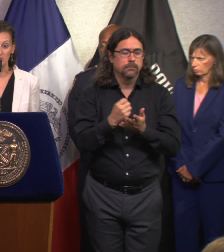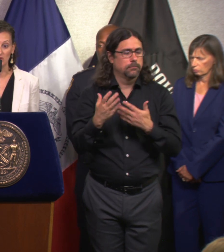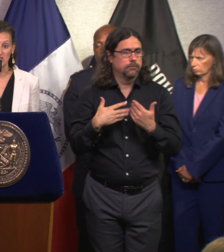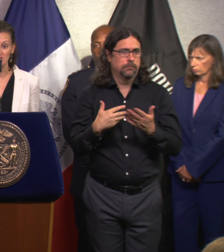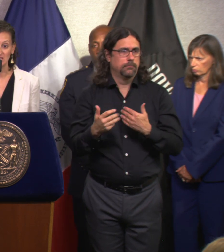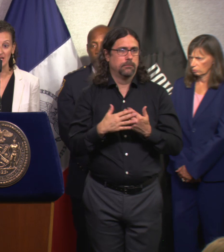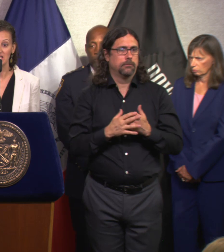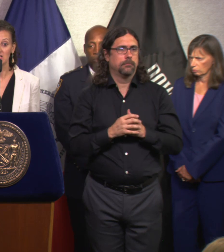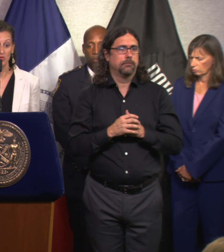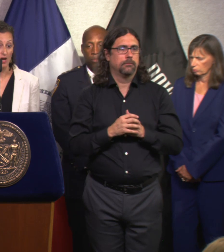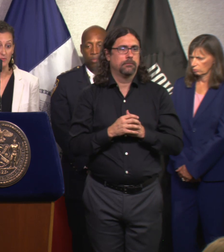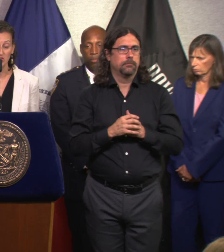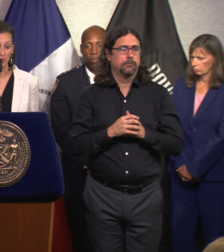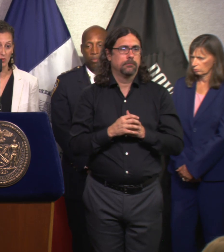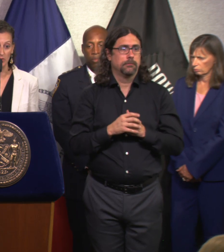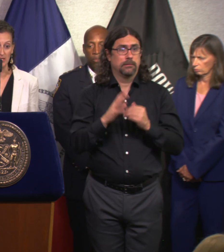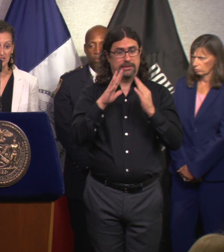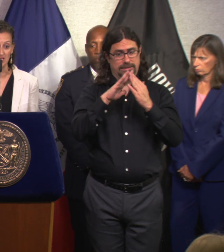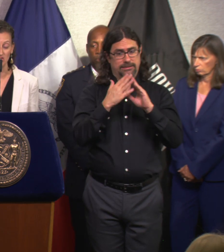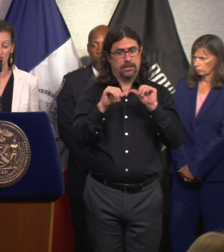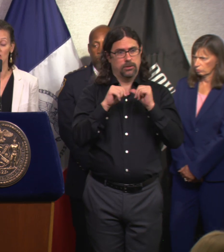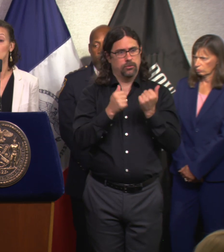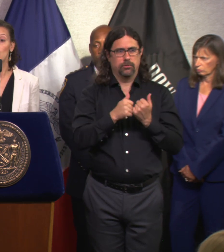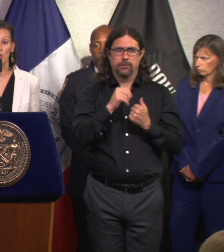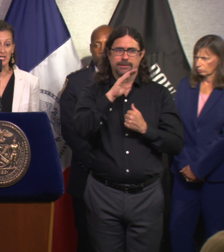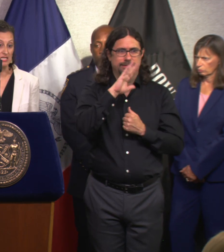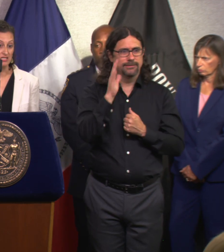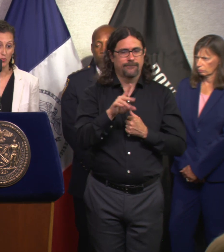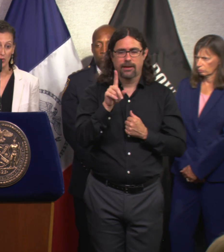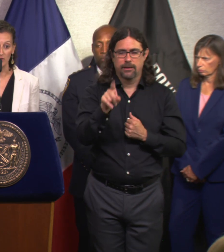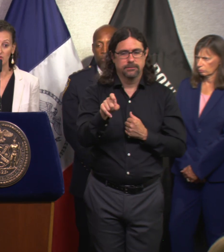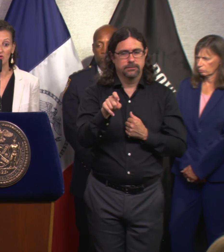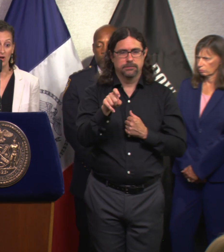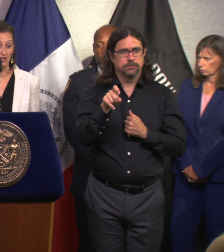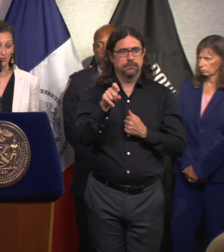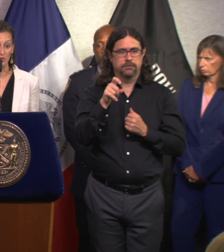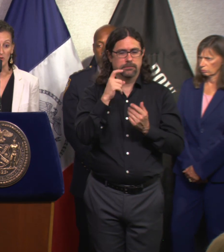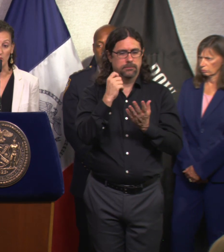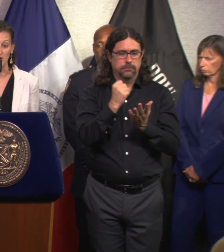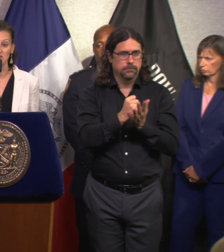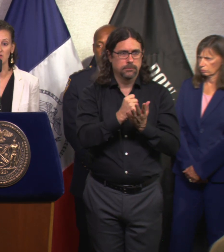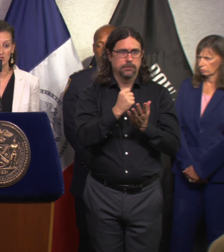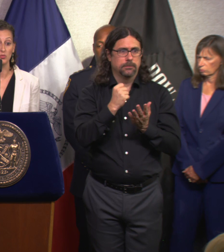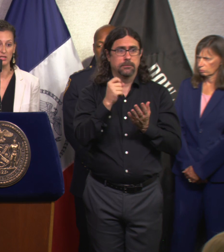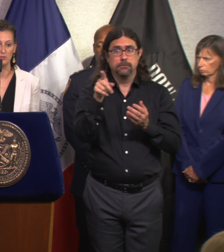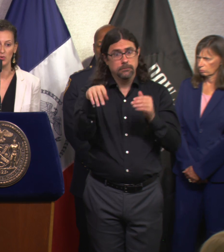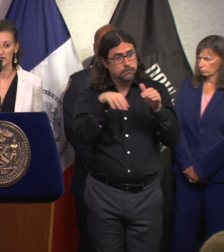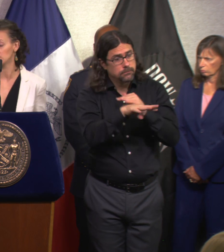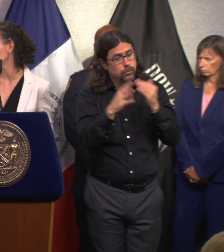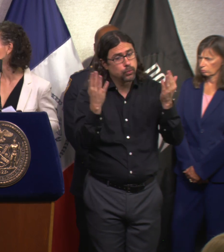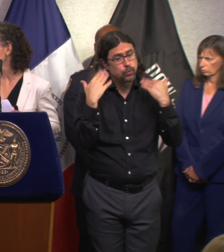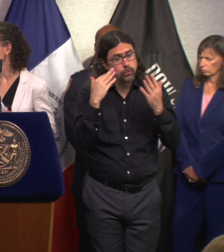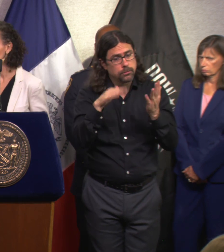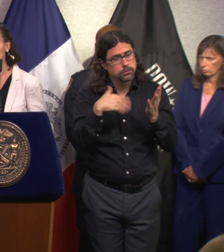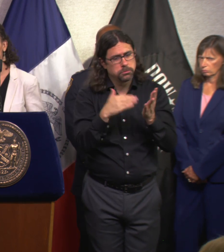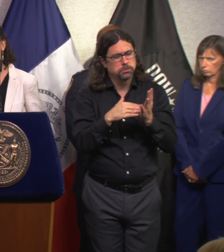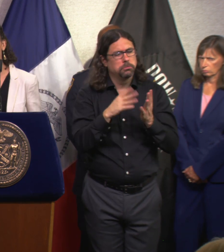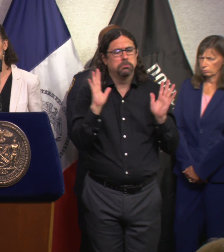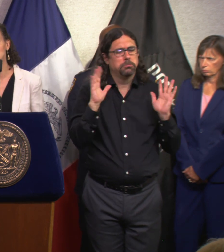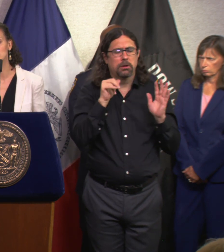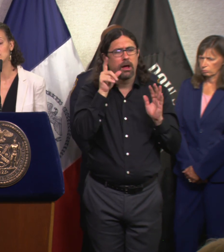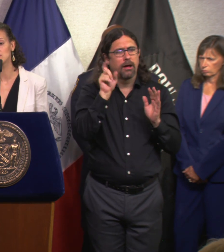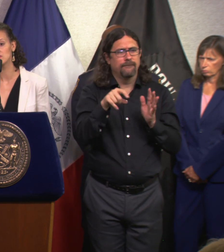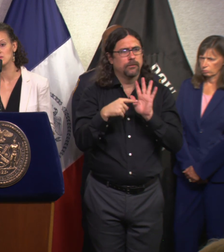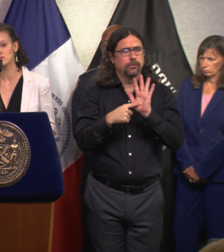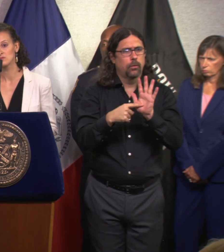your immigration status if you come into a cooling center or need support if you're calling 311. So that's really important. Commissioner, can you just elaborate